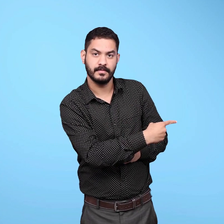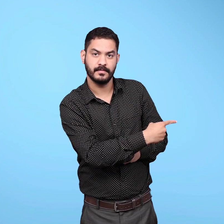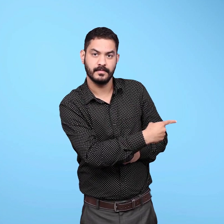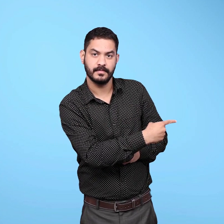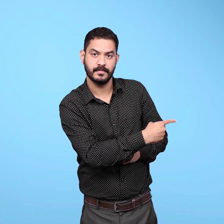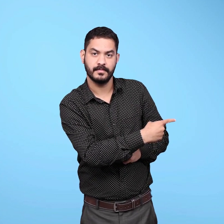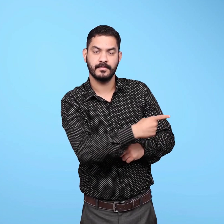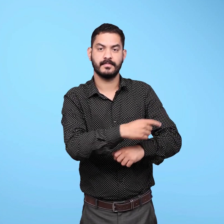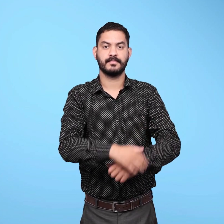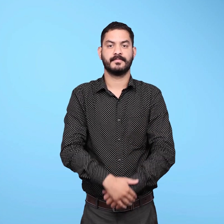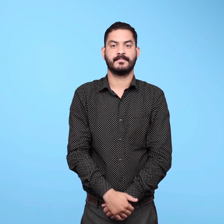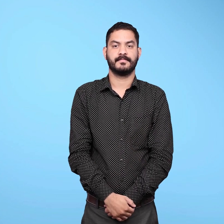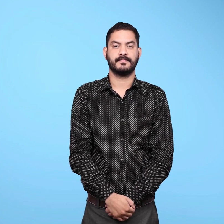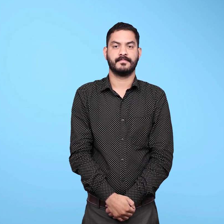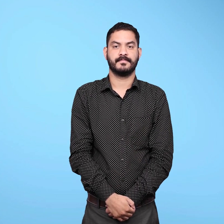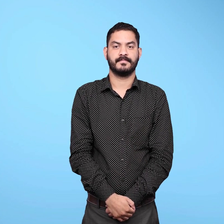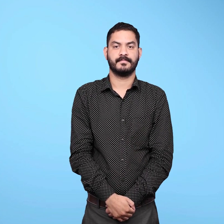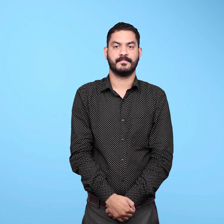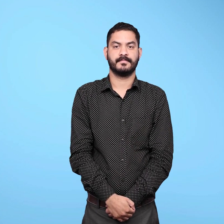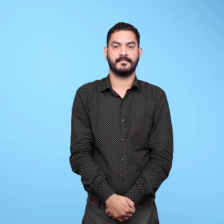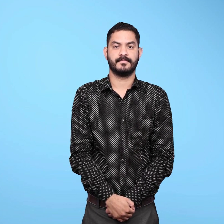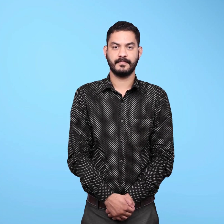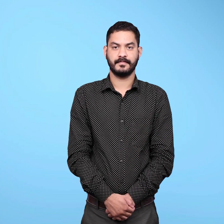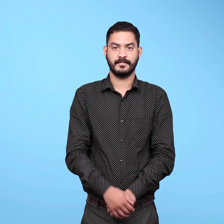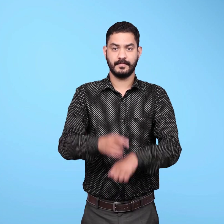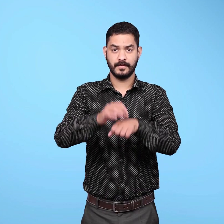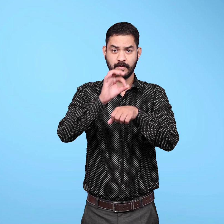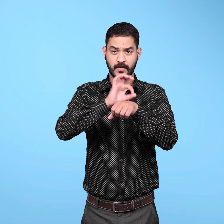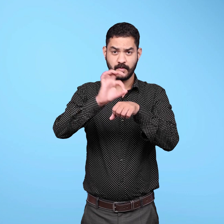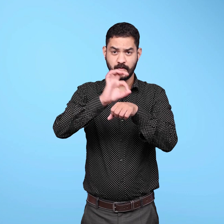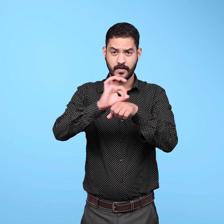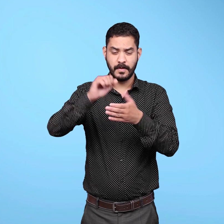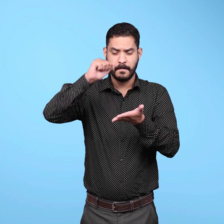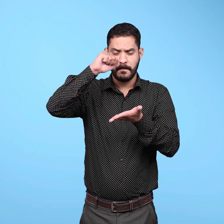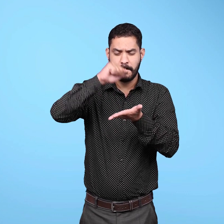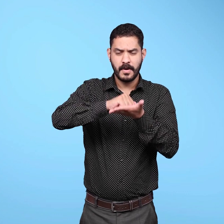the one shown on this page. Punch-marked coins.